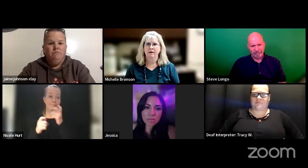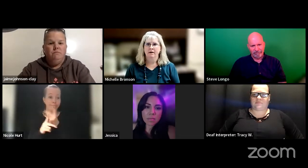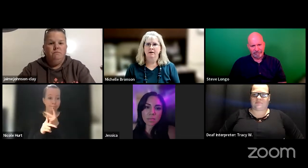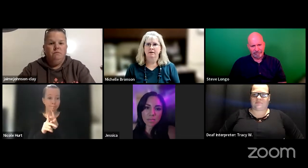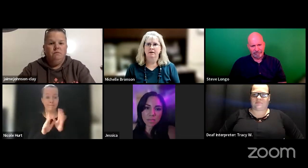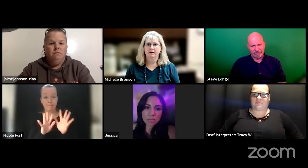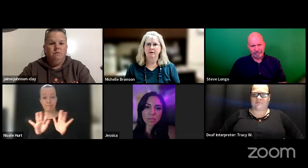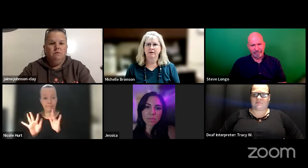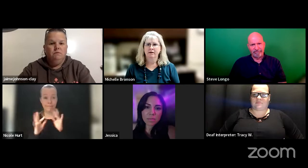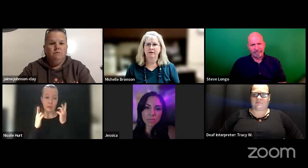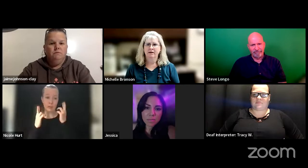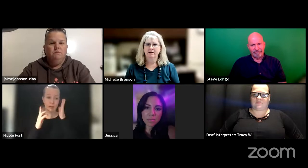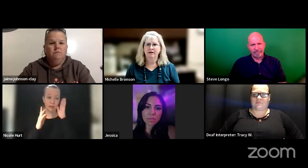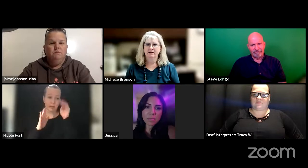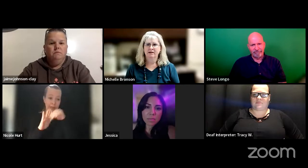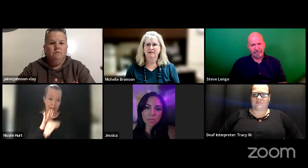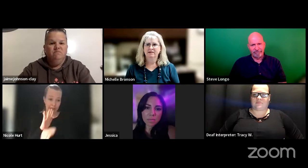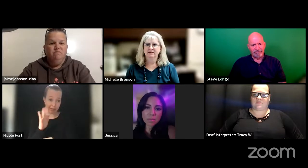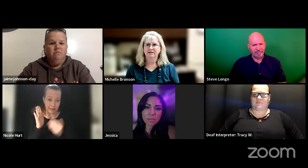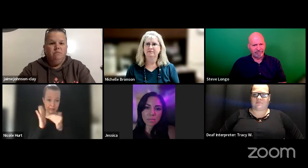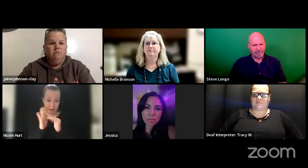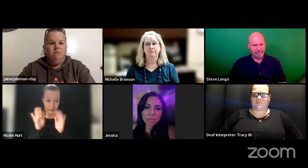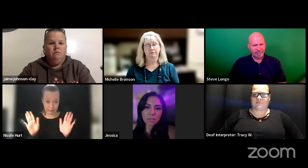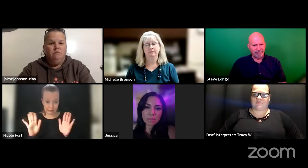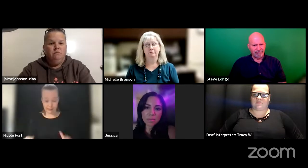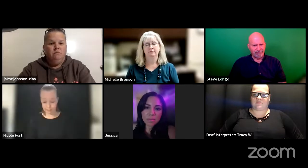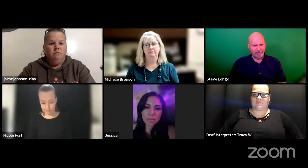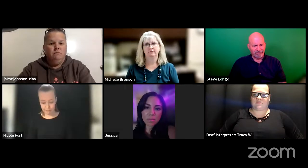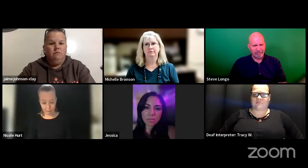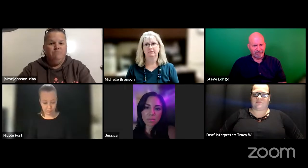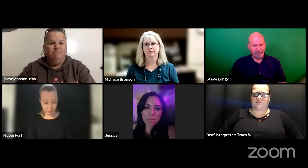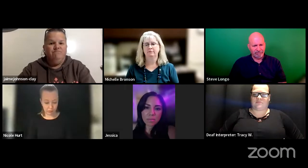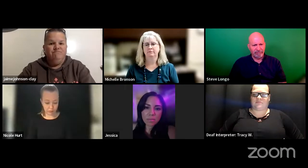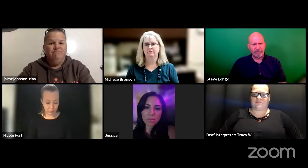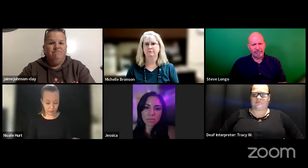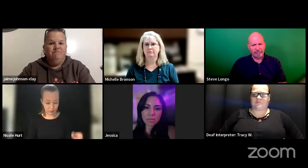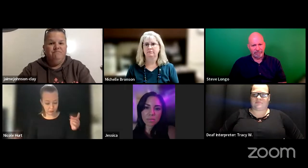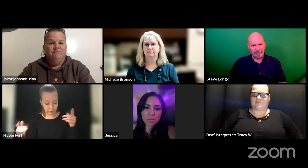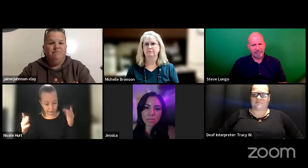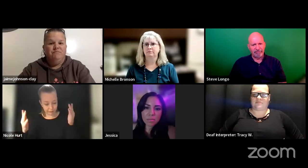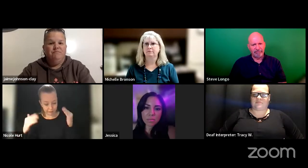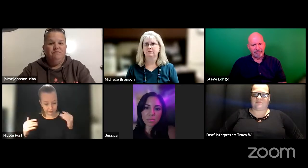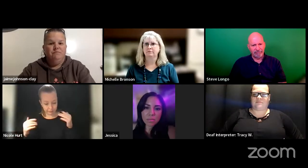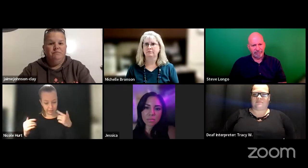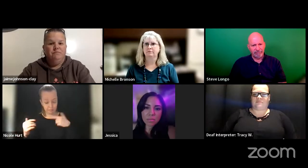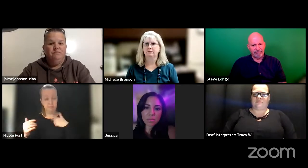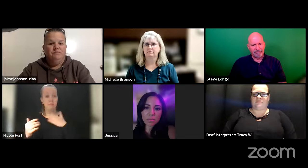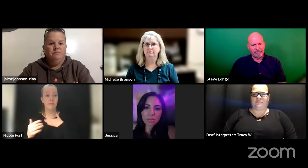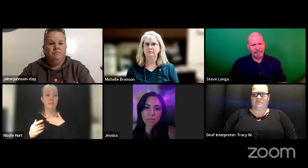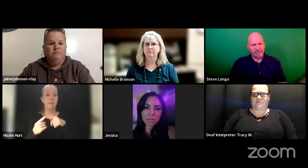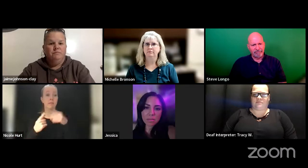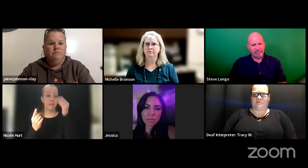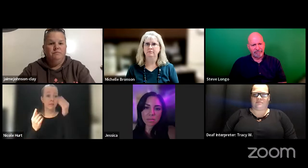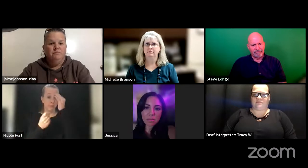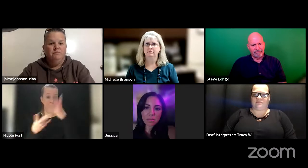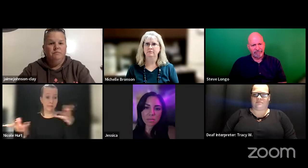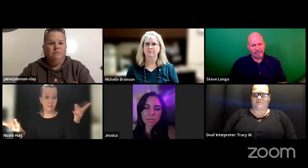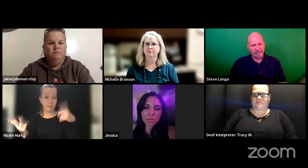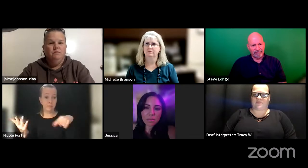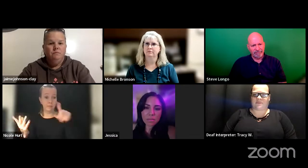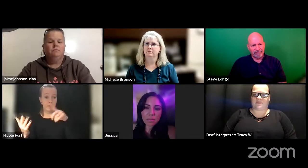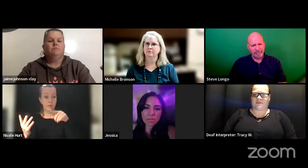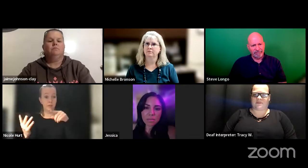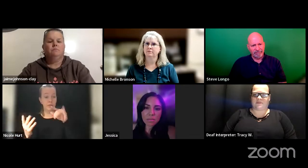prevalence has risen again. So just trying to be wise and cautious and hoping that the rates